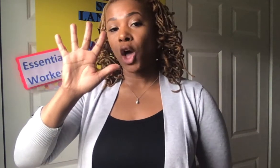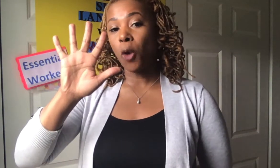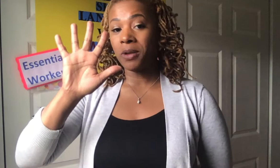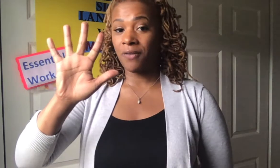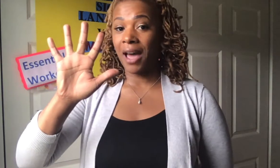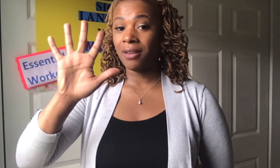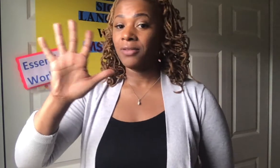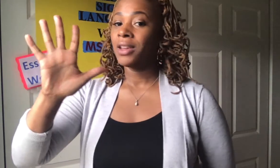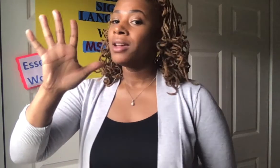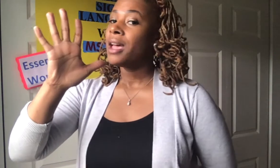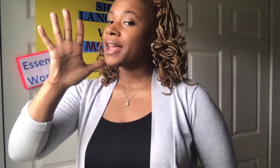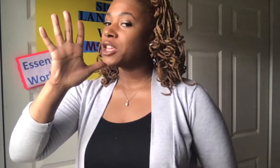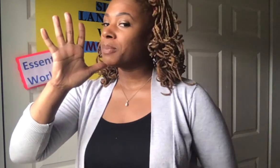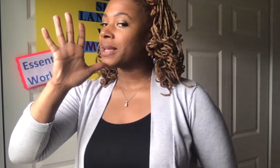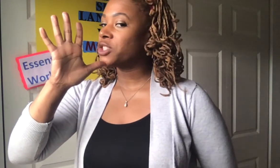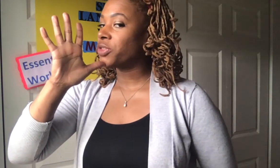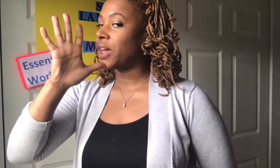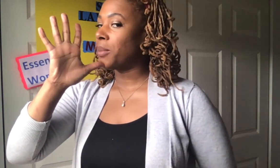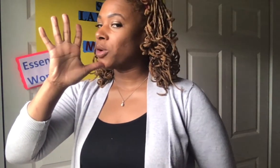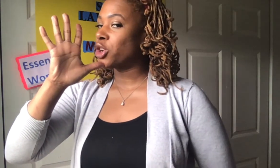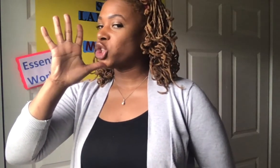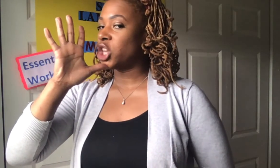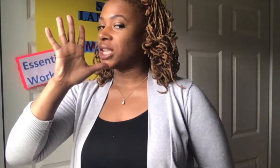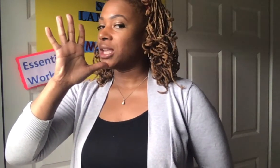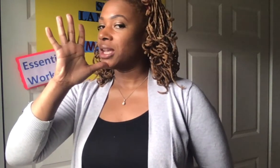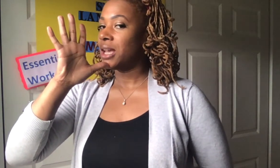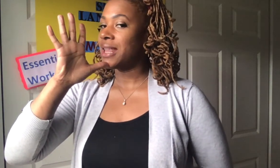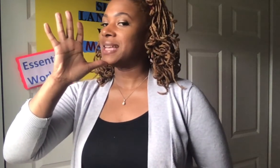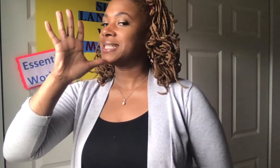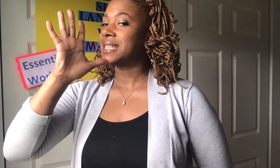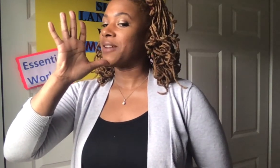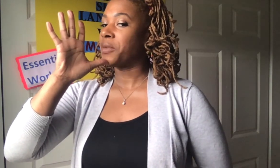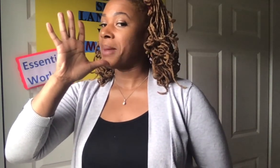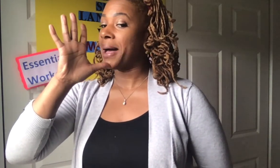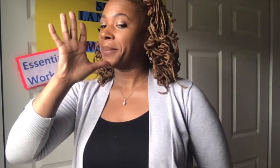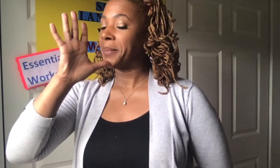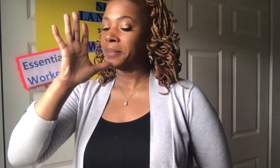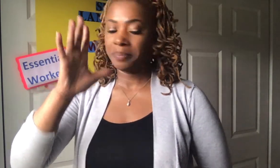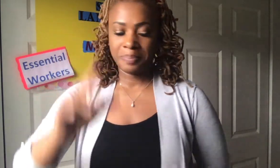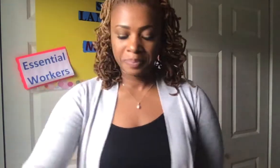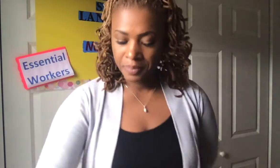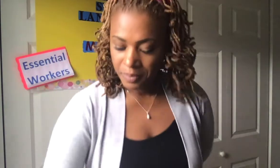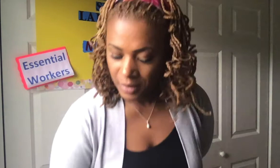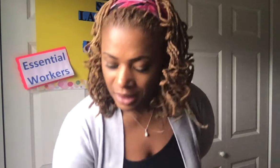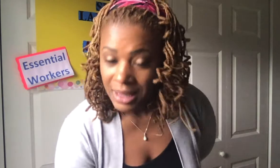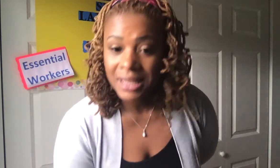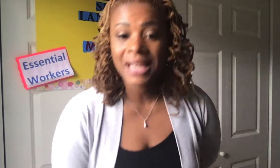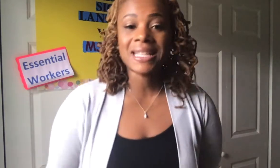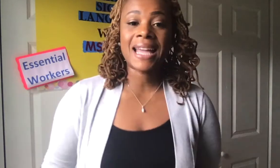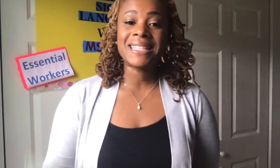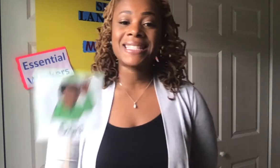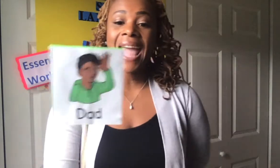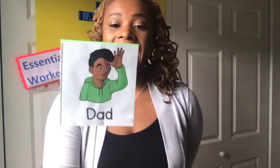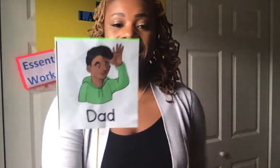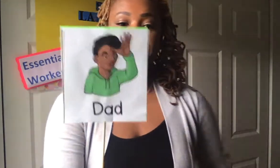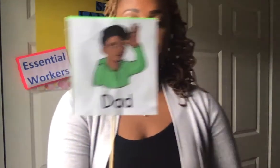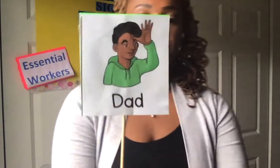open 5, and then you place your thumb on your chin, and that's the sign for mom. The next sign is dad.